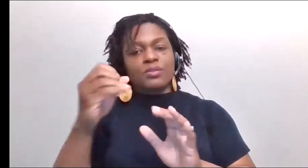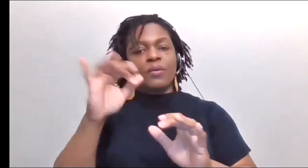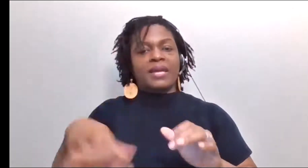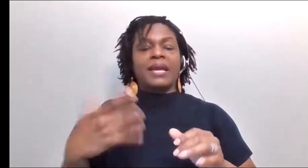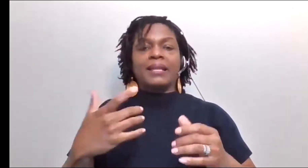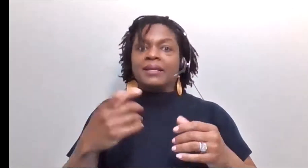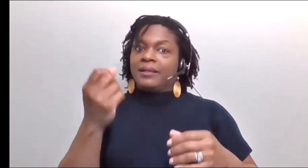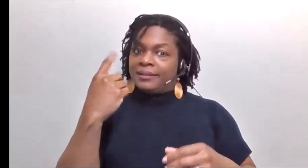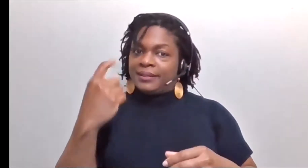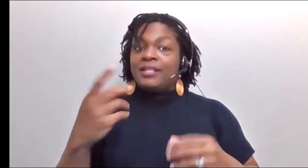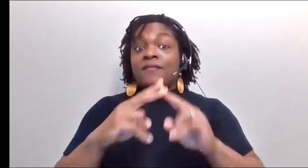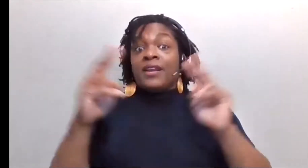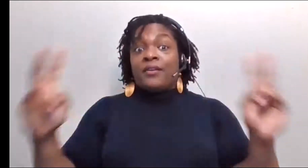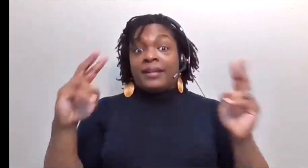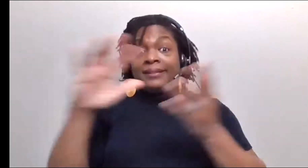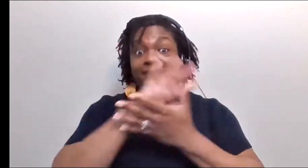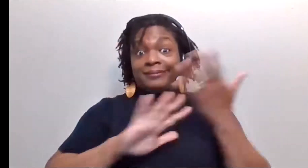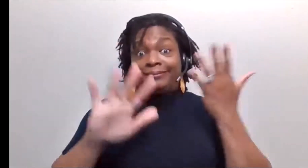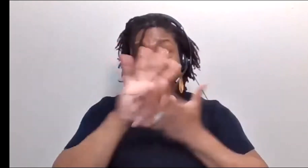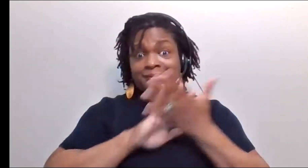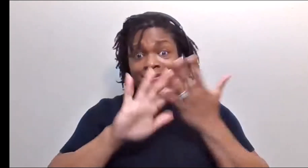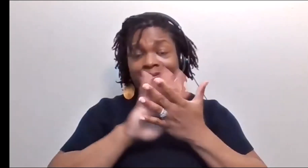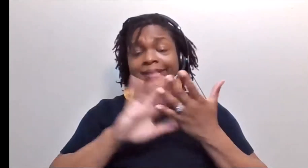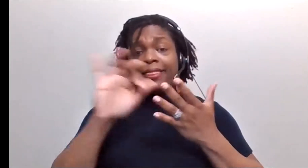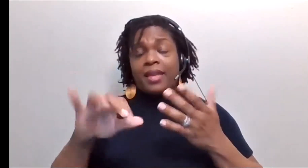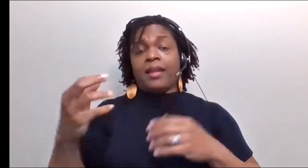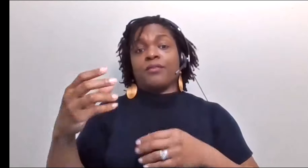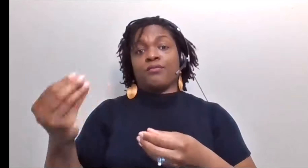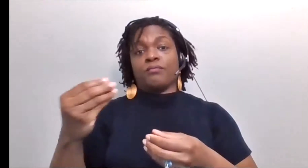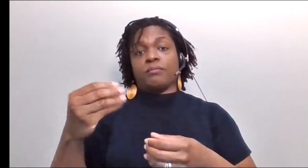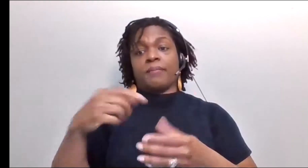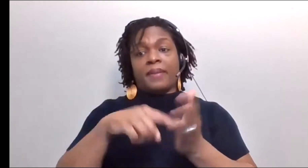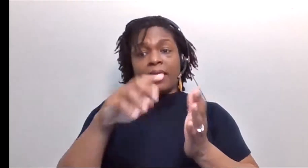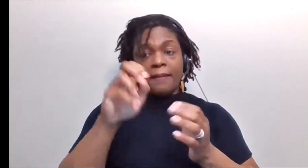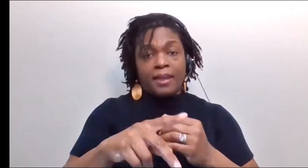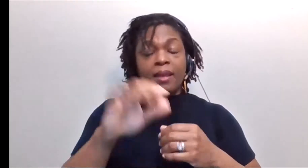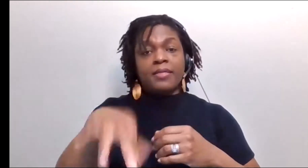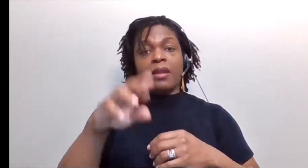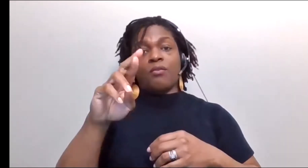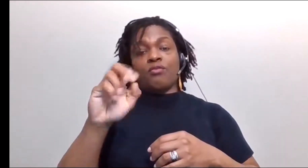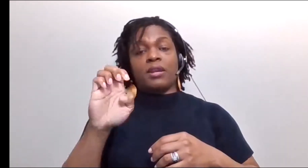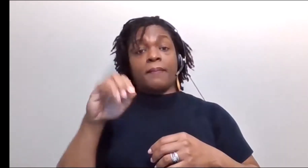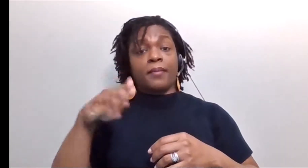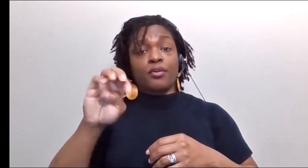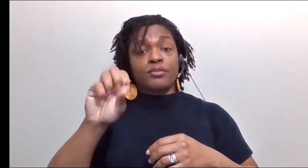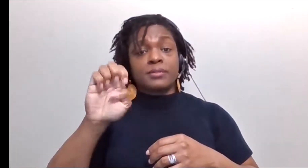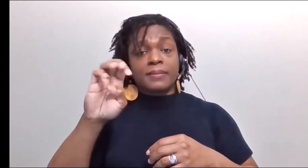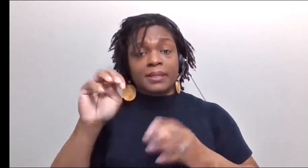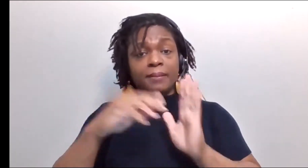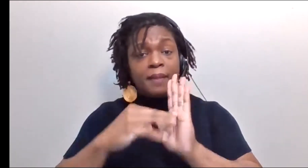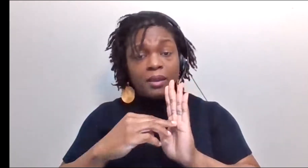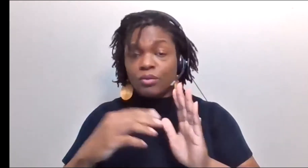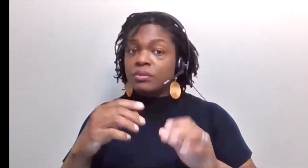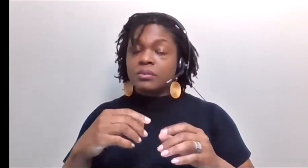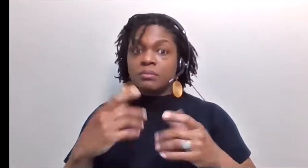us. The funding mechanism and the reimbursement model is extremely complicated, but CMS wanted to make sure